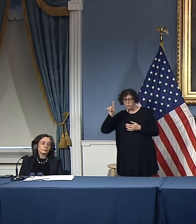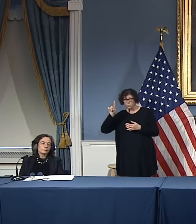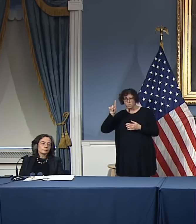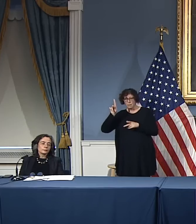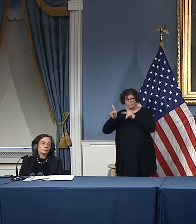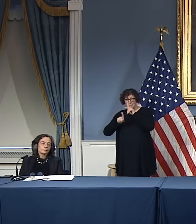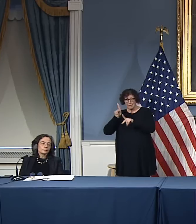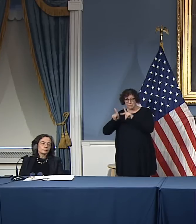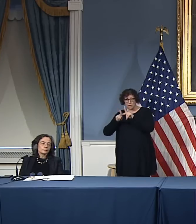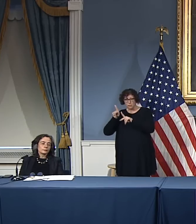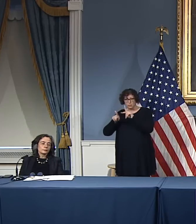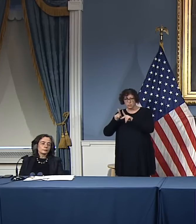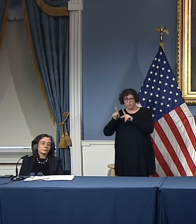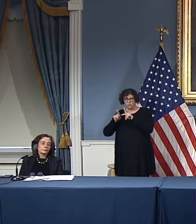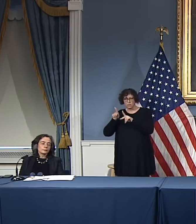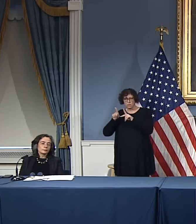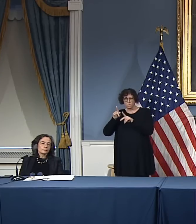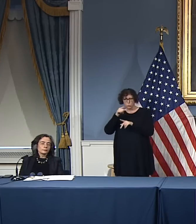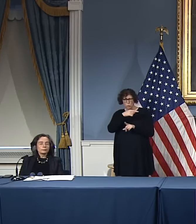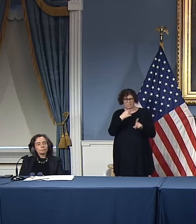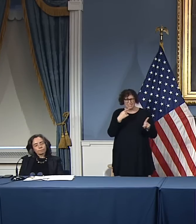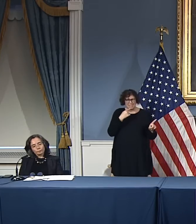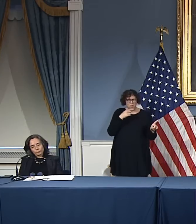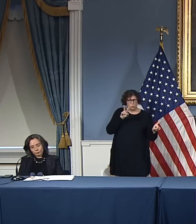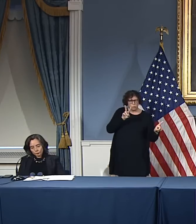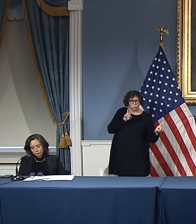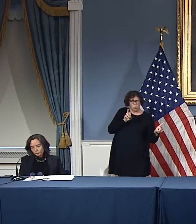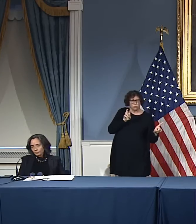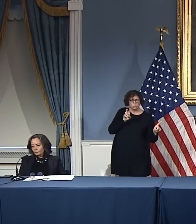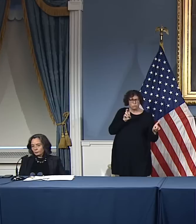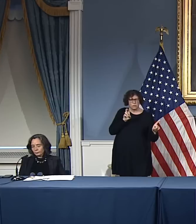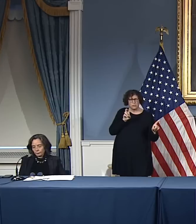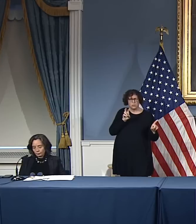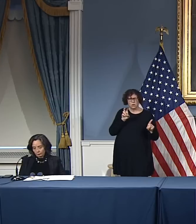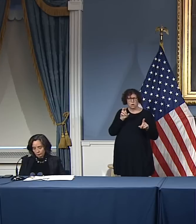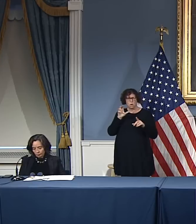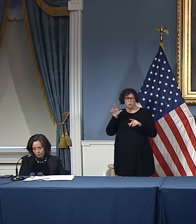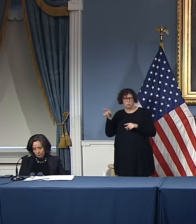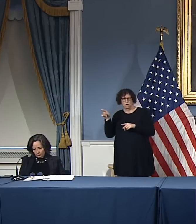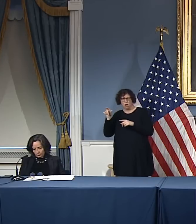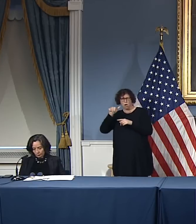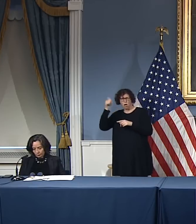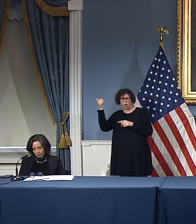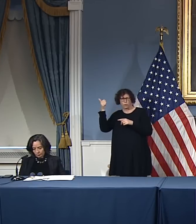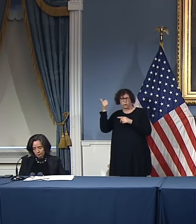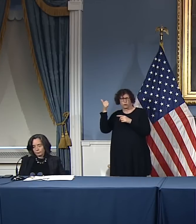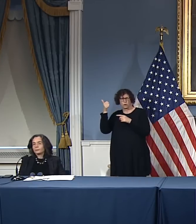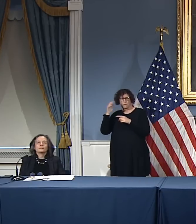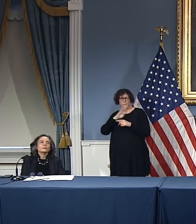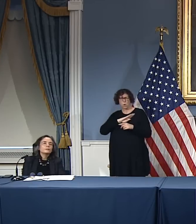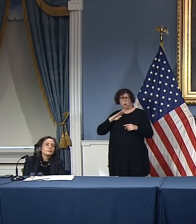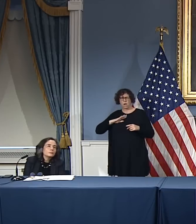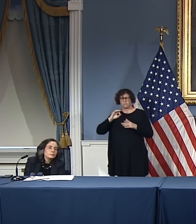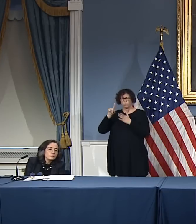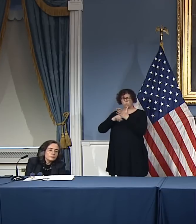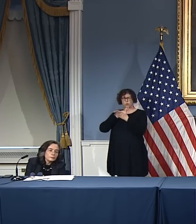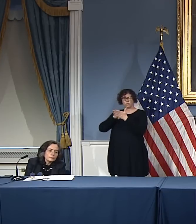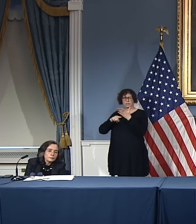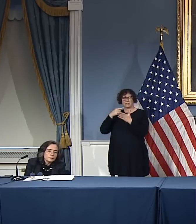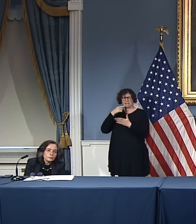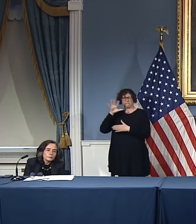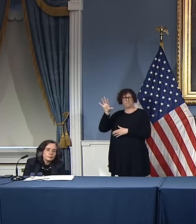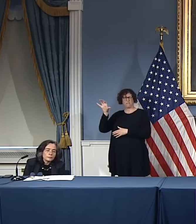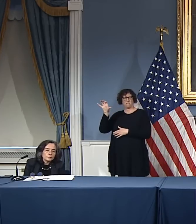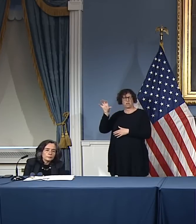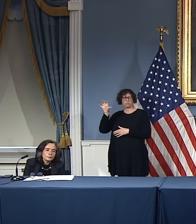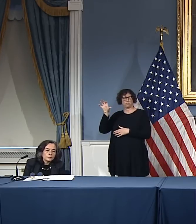elaborate a little bit on how many people you hope to be able to release beyond those 200?